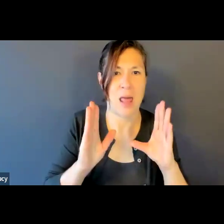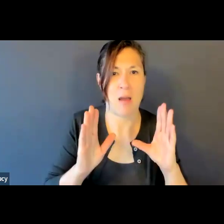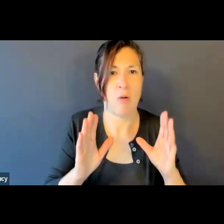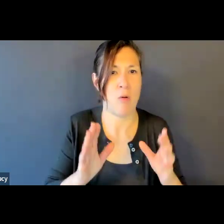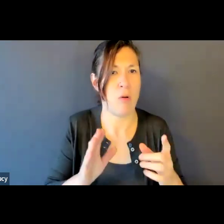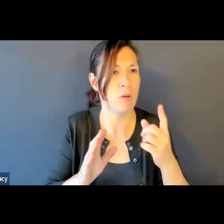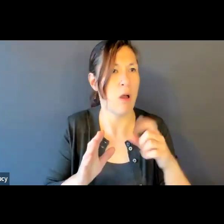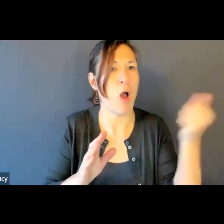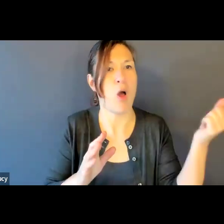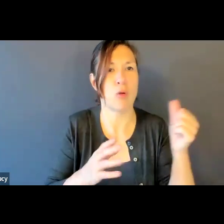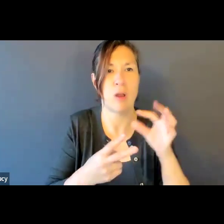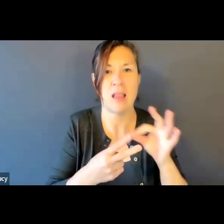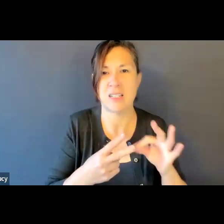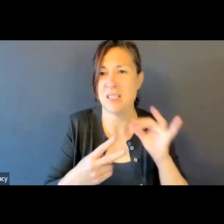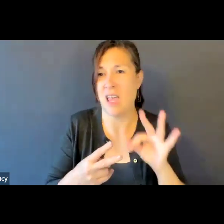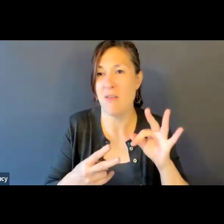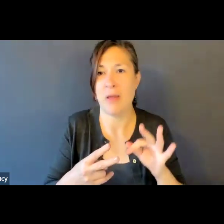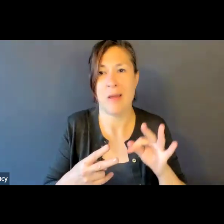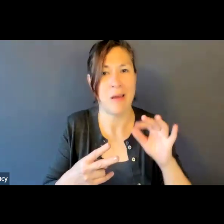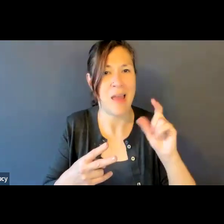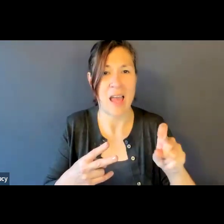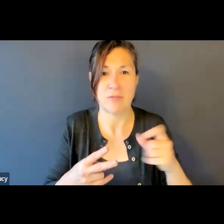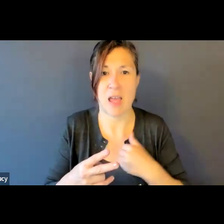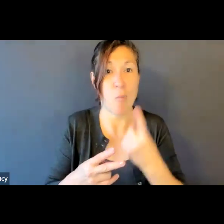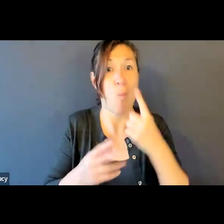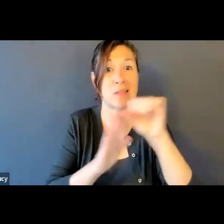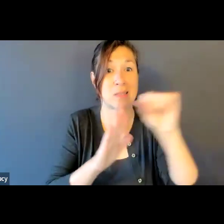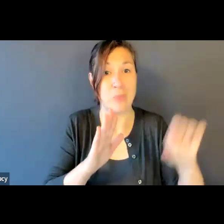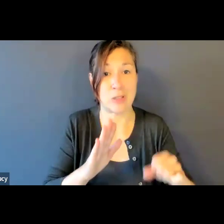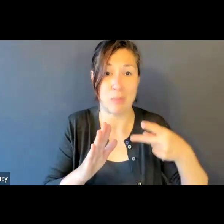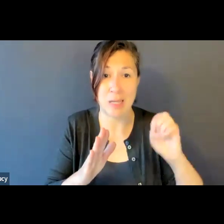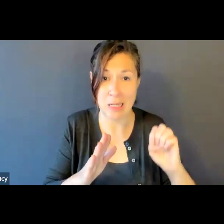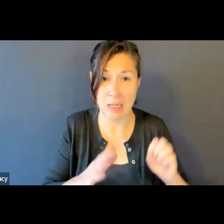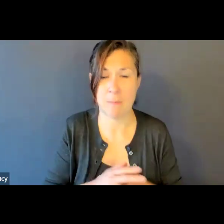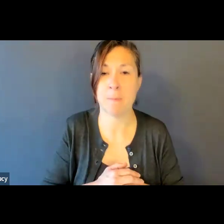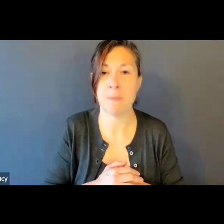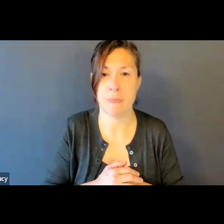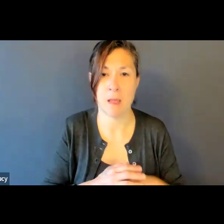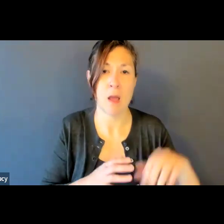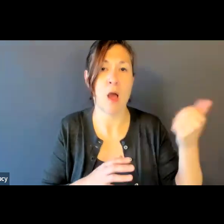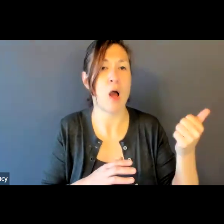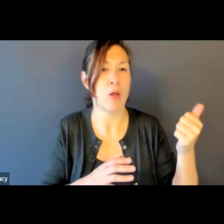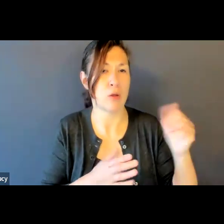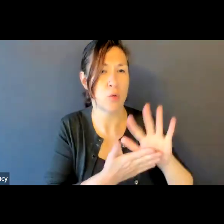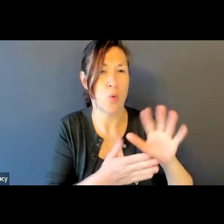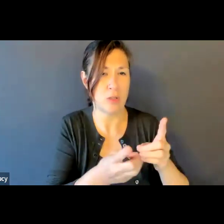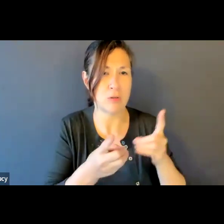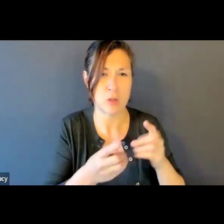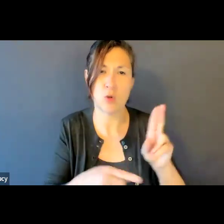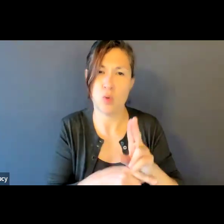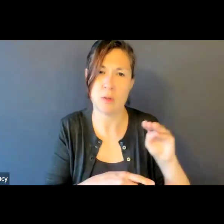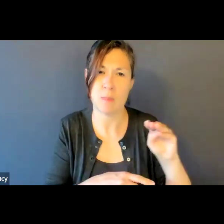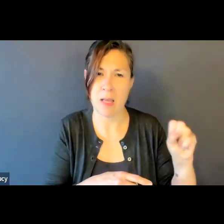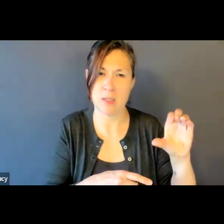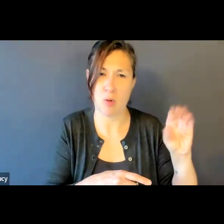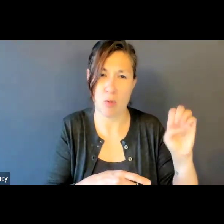year. And just as a guide, other districts do use the MassCore framework. Like the superintendent said, there was